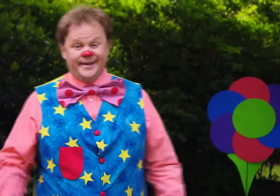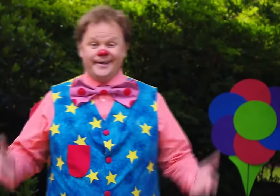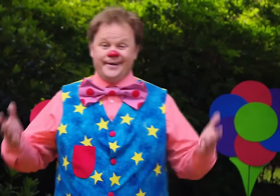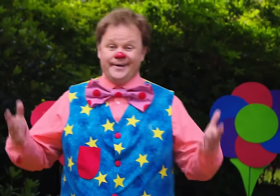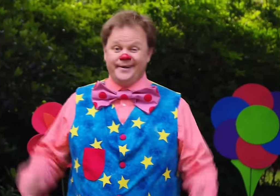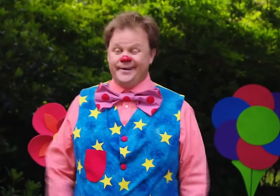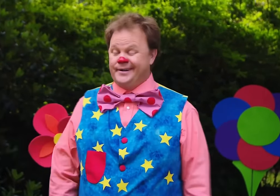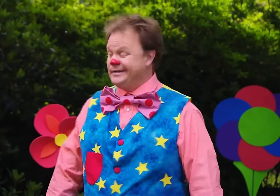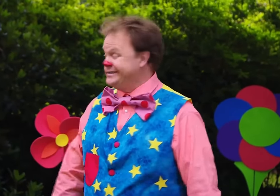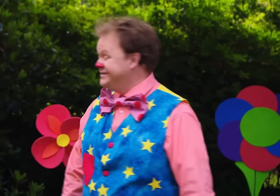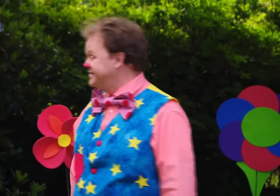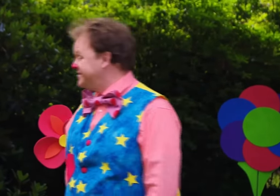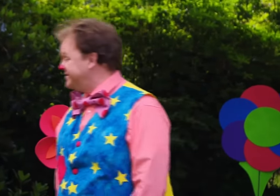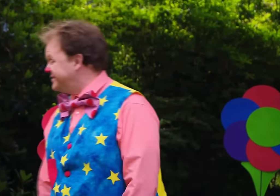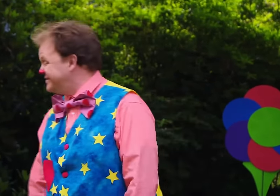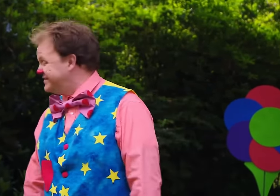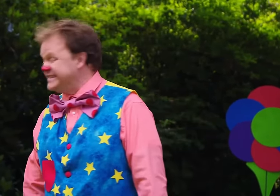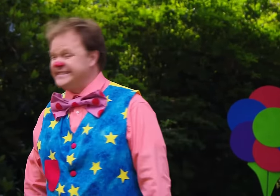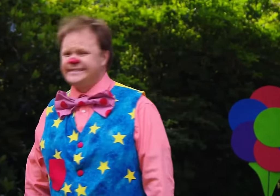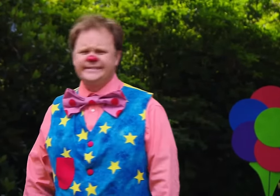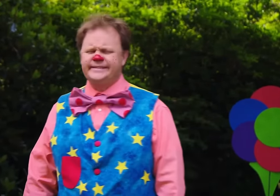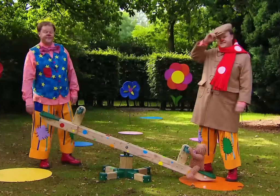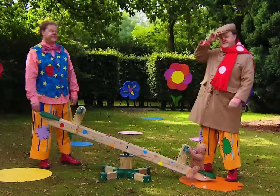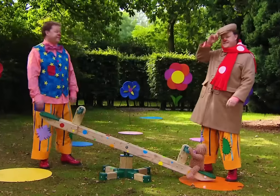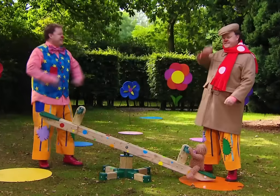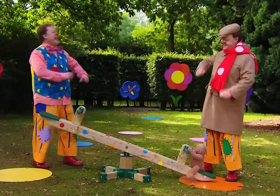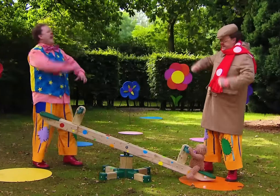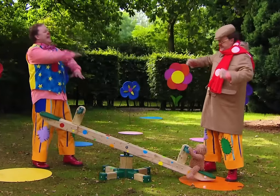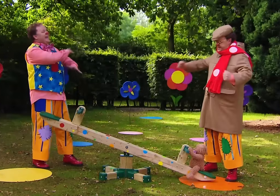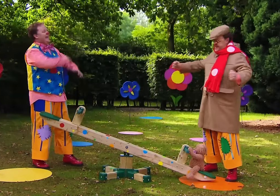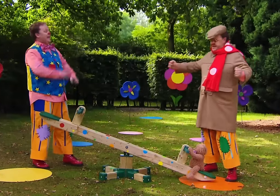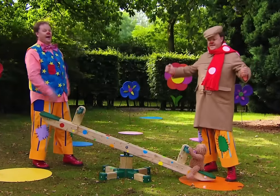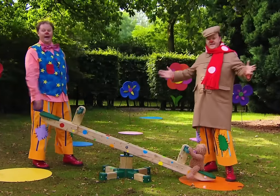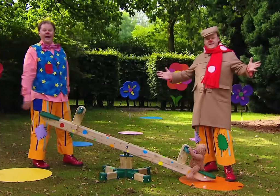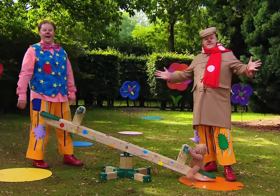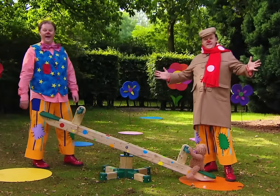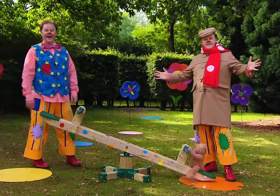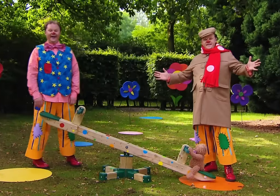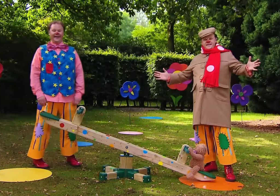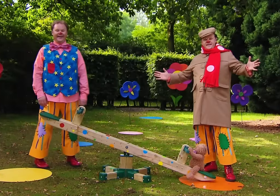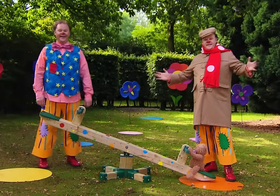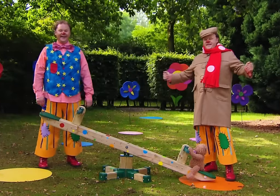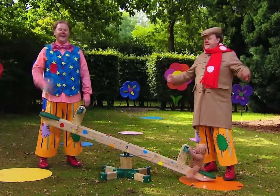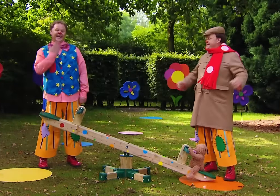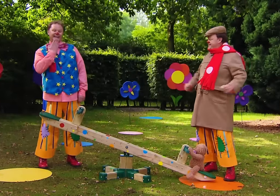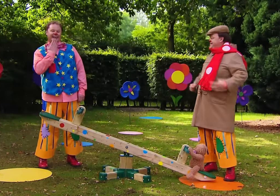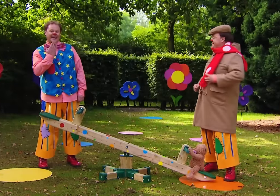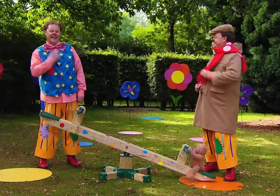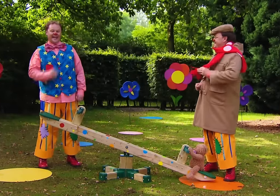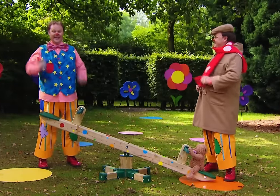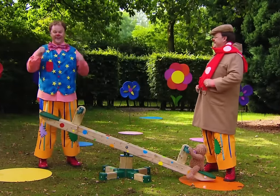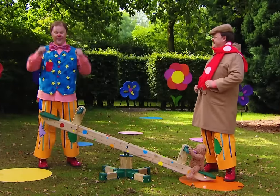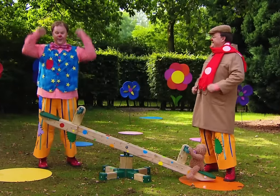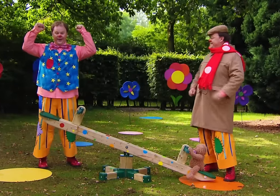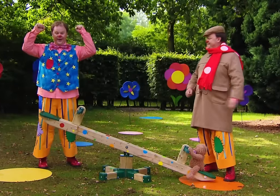got a surprise for you. Look. Yay. Oh, thank you.